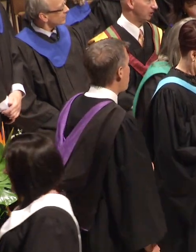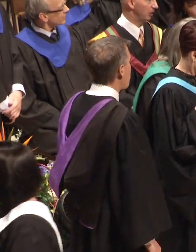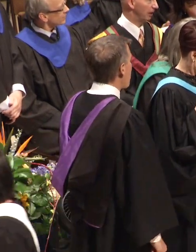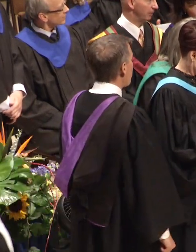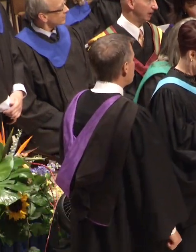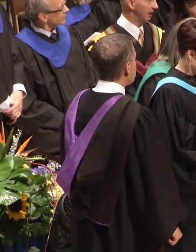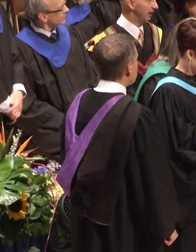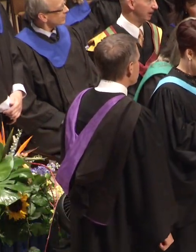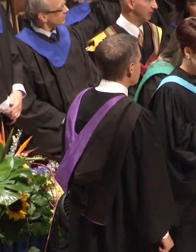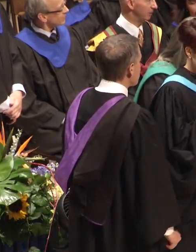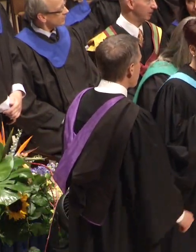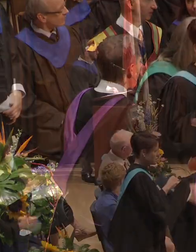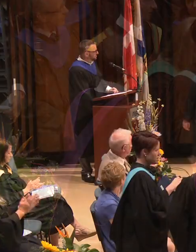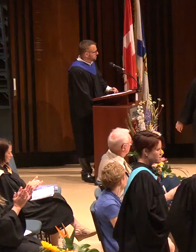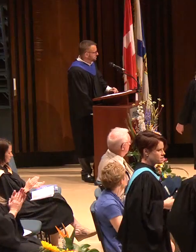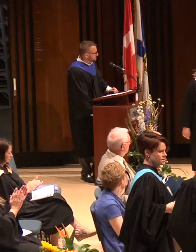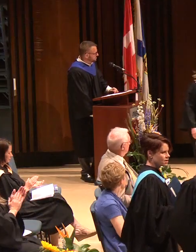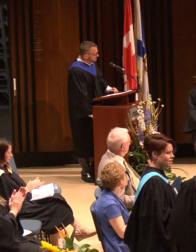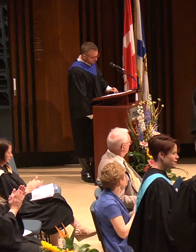Sarah McLeod.